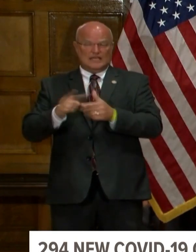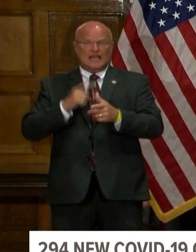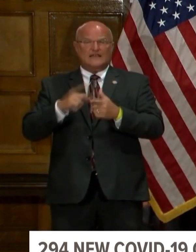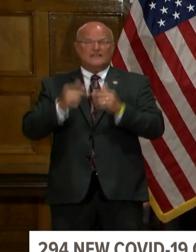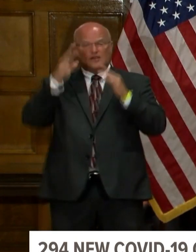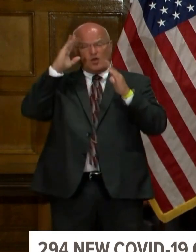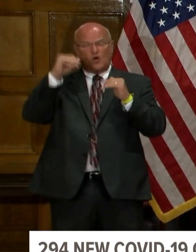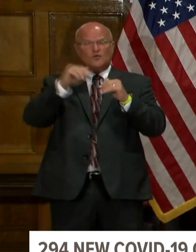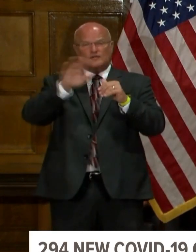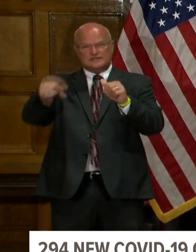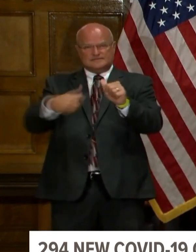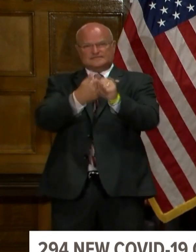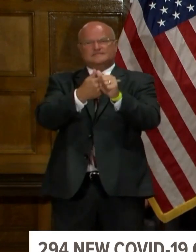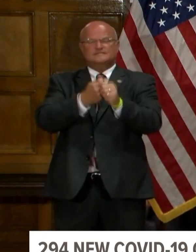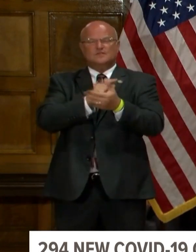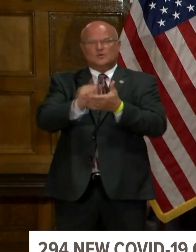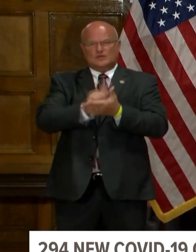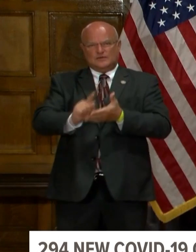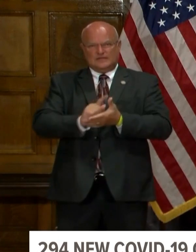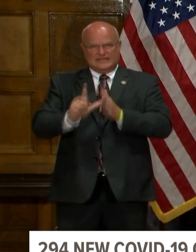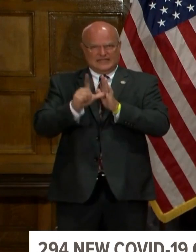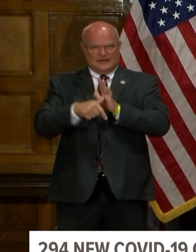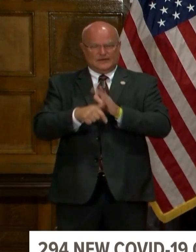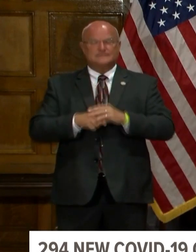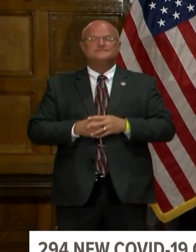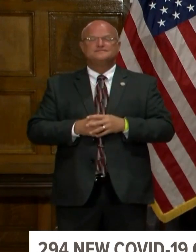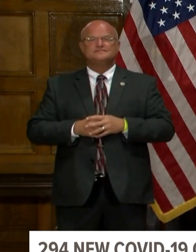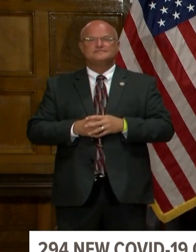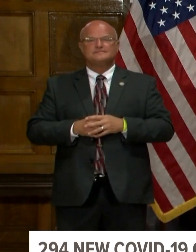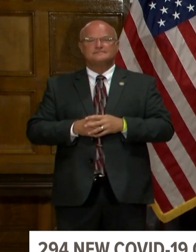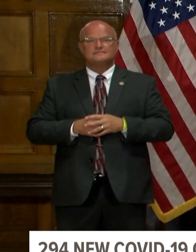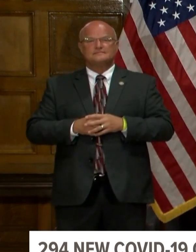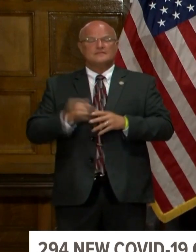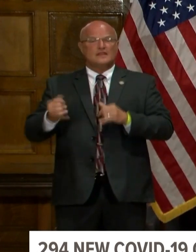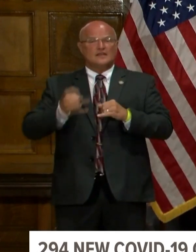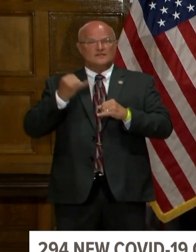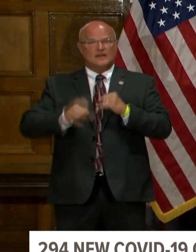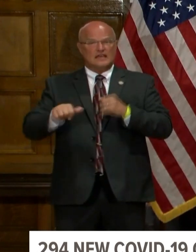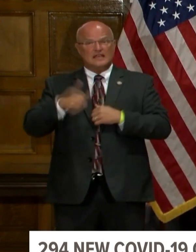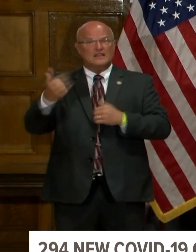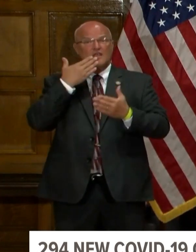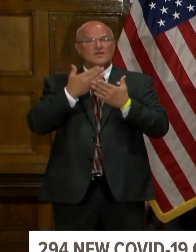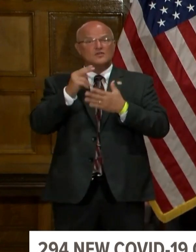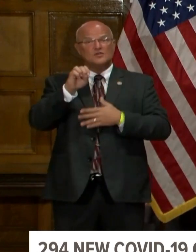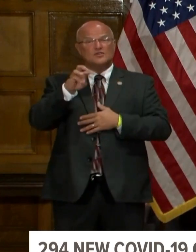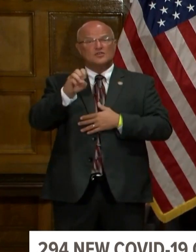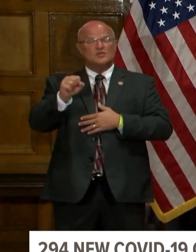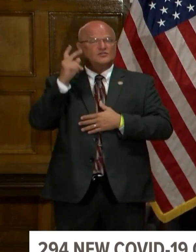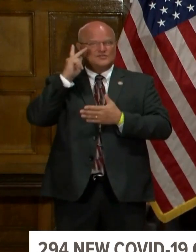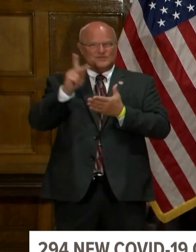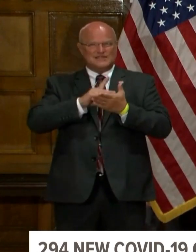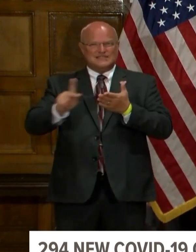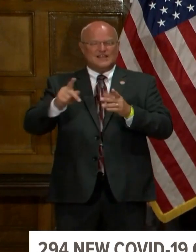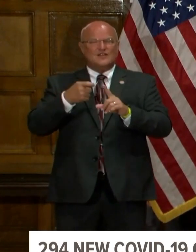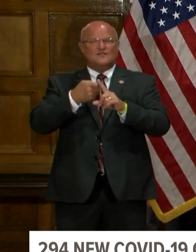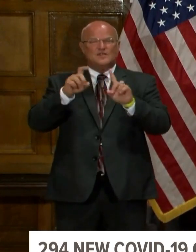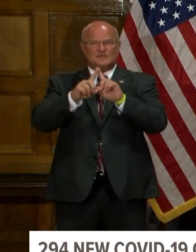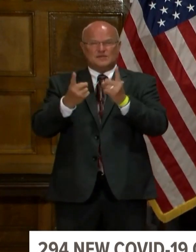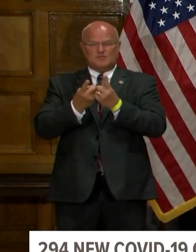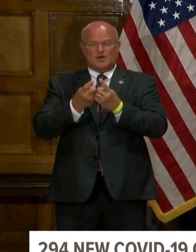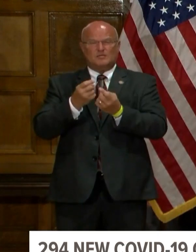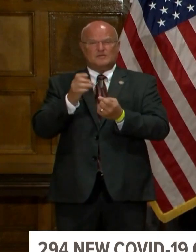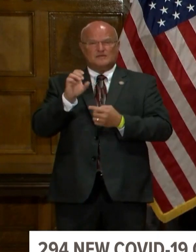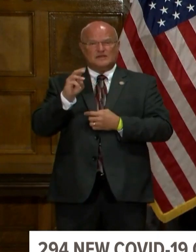hopefully that will be followed by additional weeks. And then finally, another good news from the Secretary from the Department